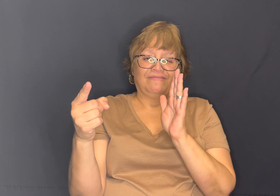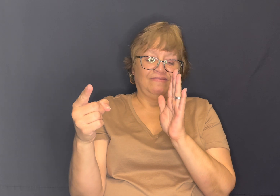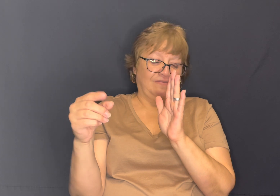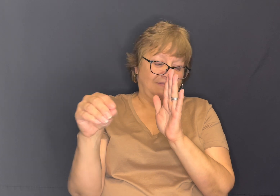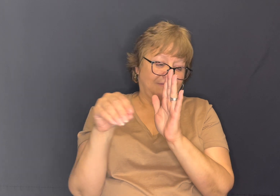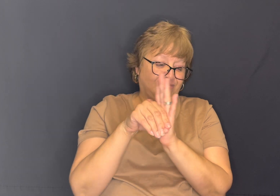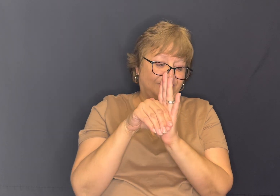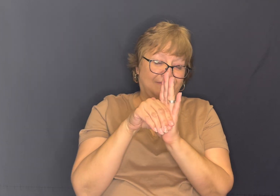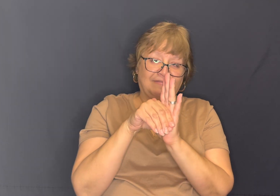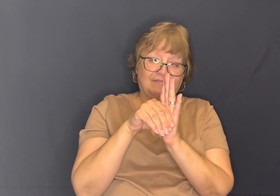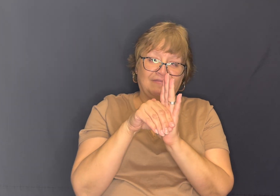1,